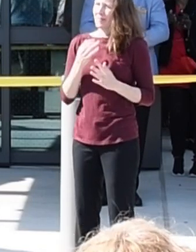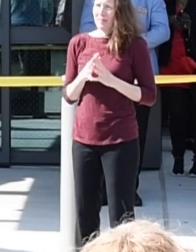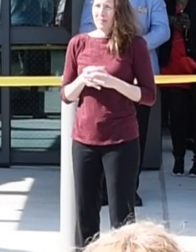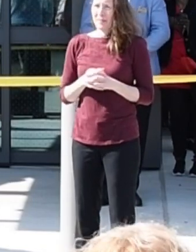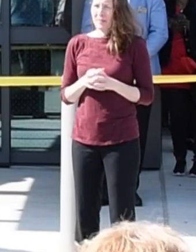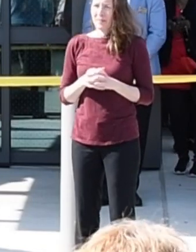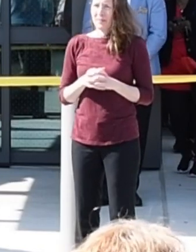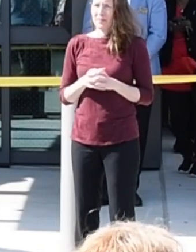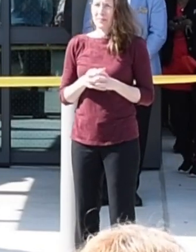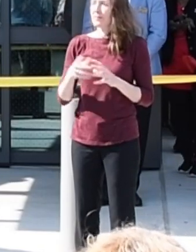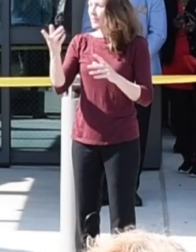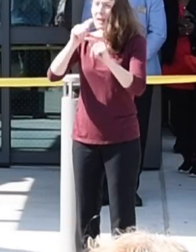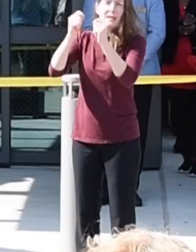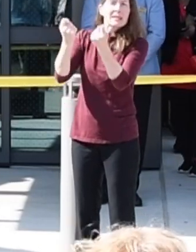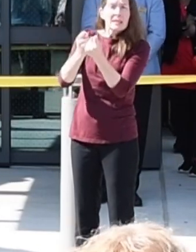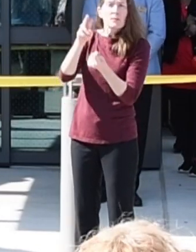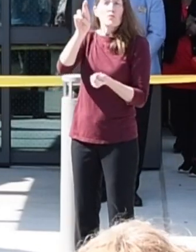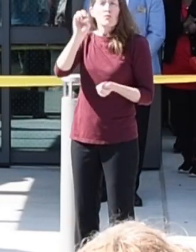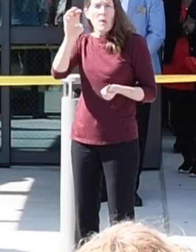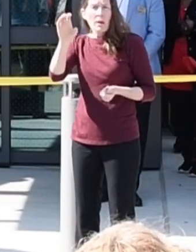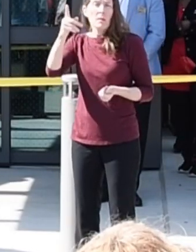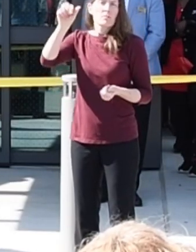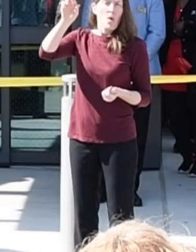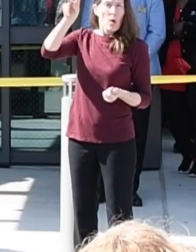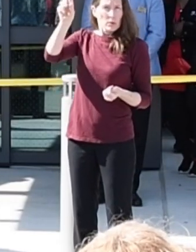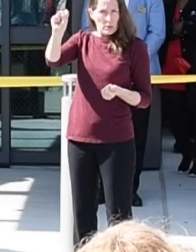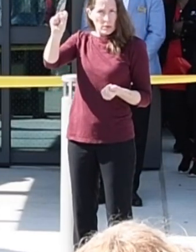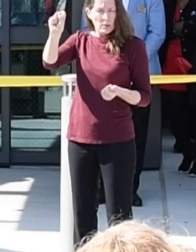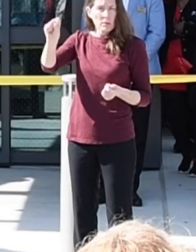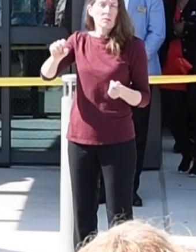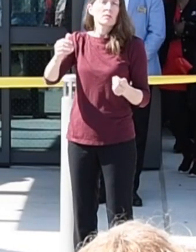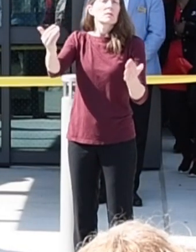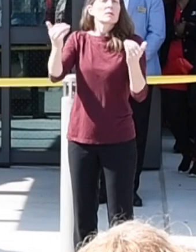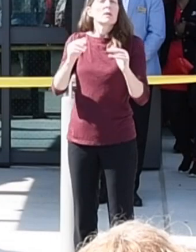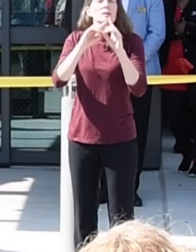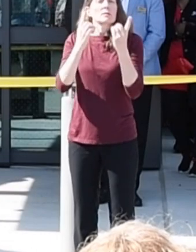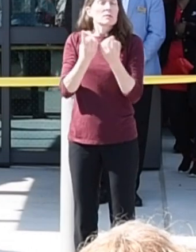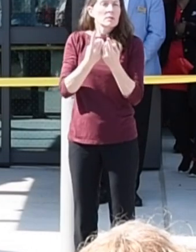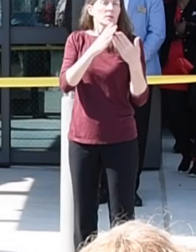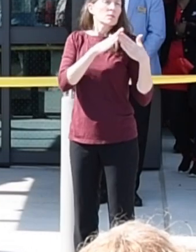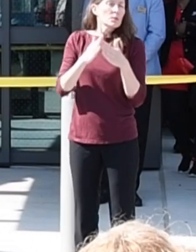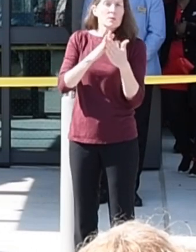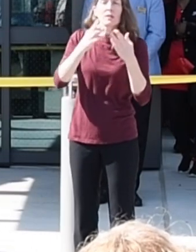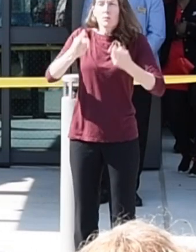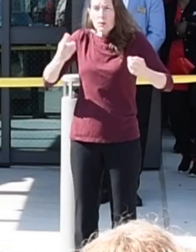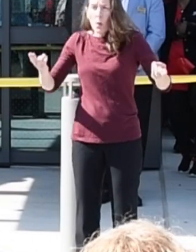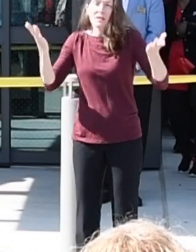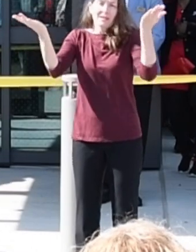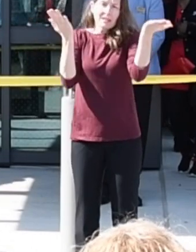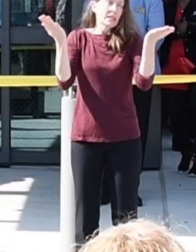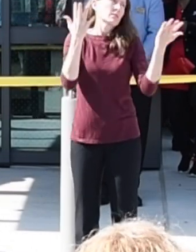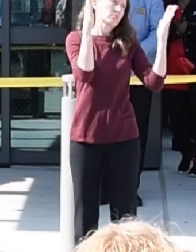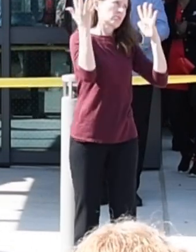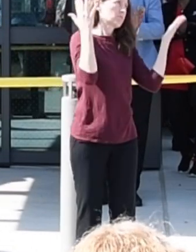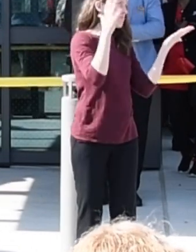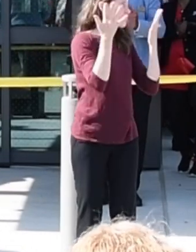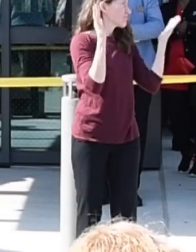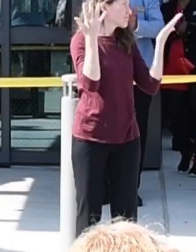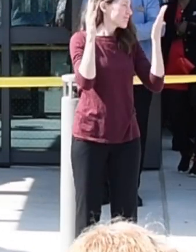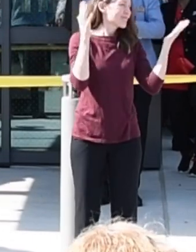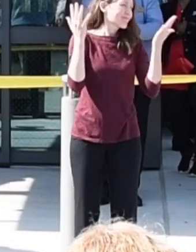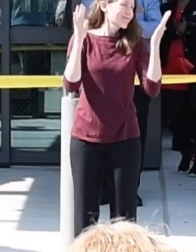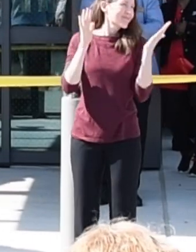Our teams at Recreation and Parks and the Department of Community Resources and Services, please give them a big round of